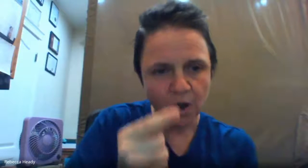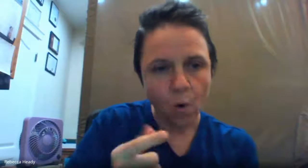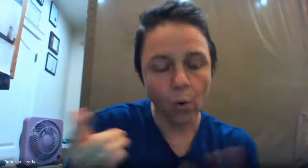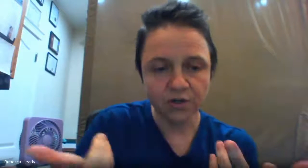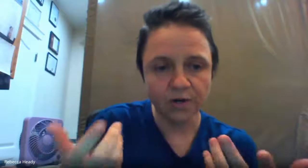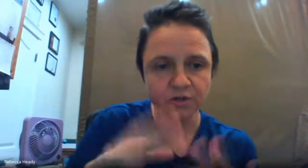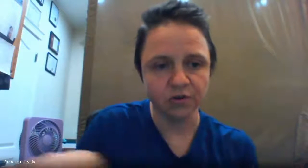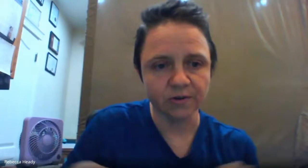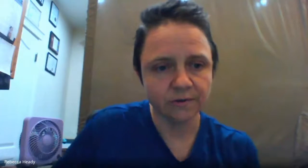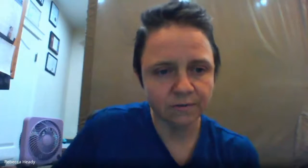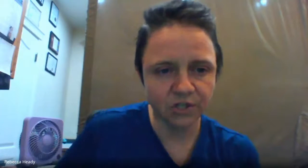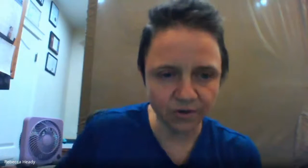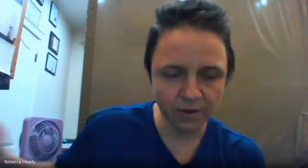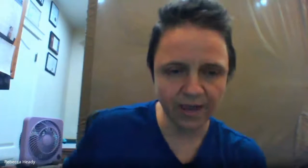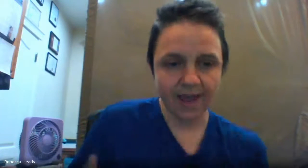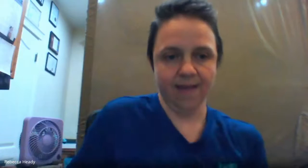to do children? Children? Okay.